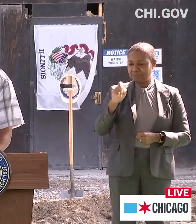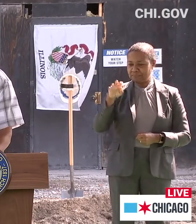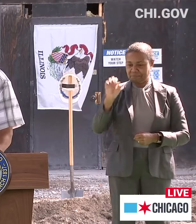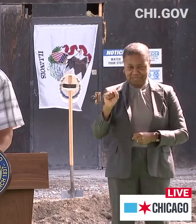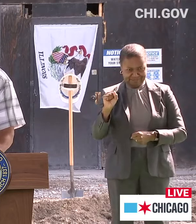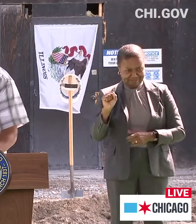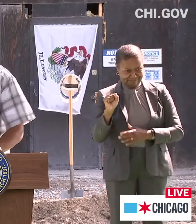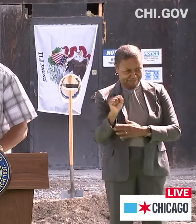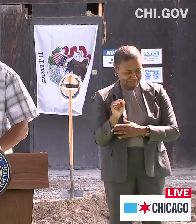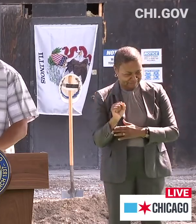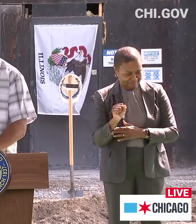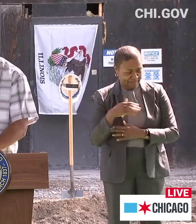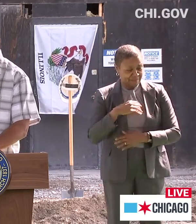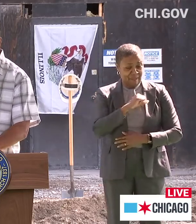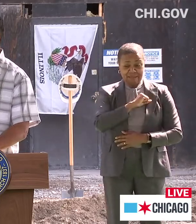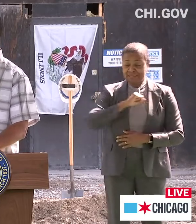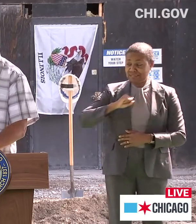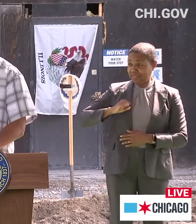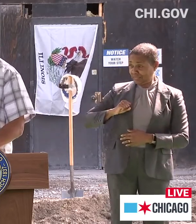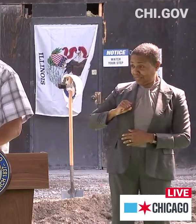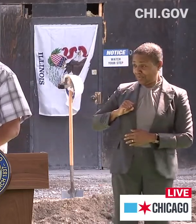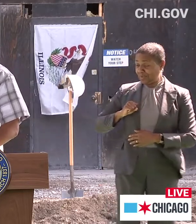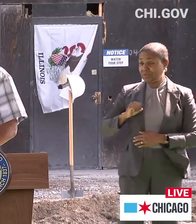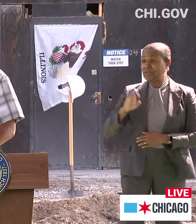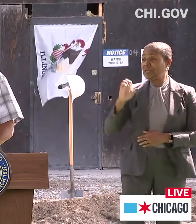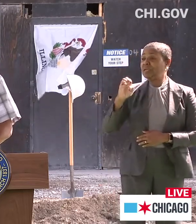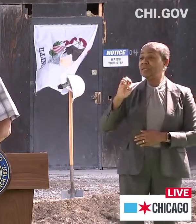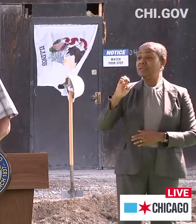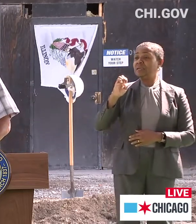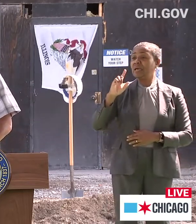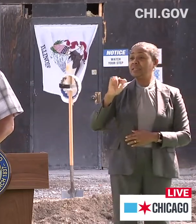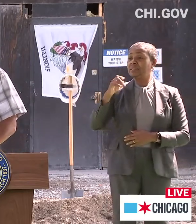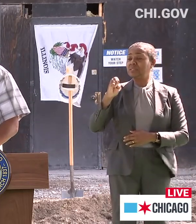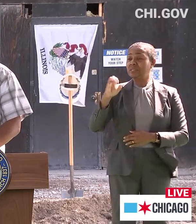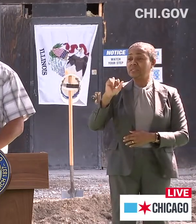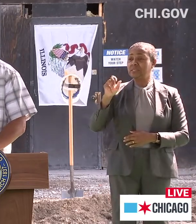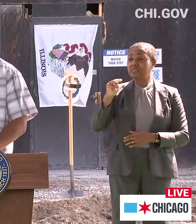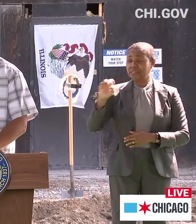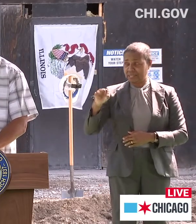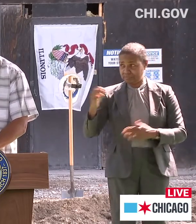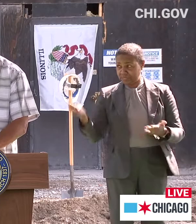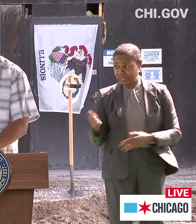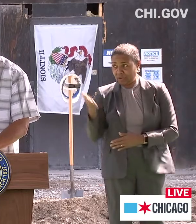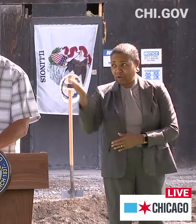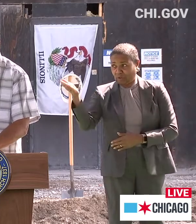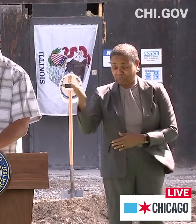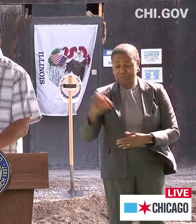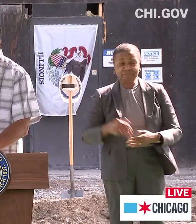And we also have my Senator L.G. Sims in the house.